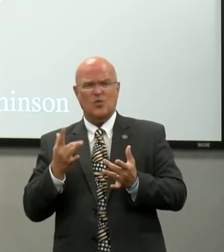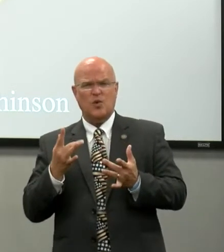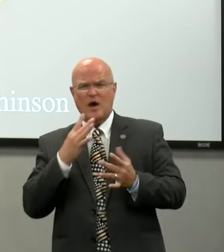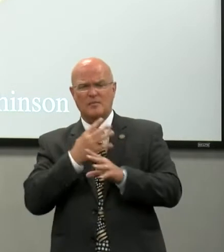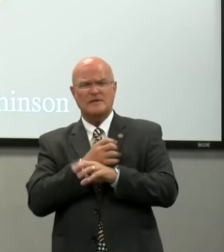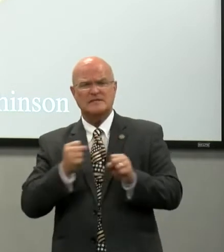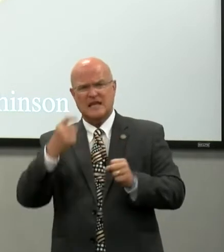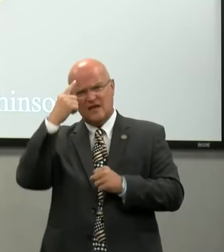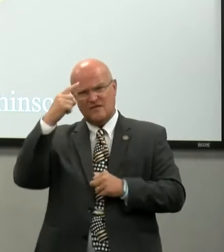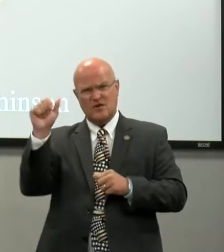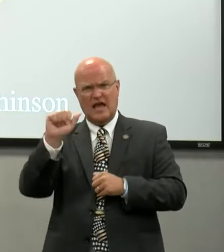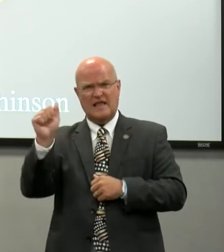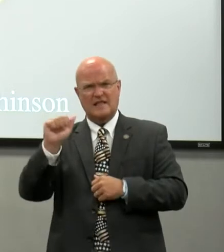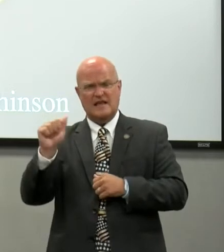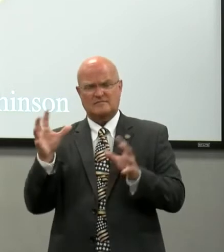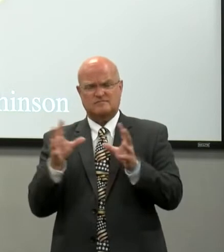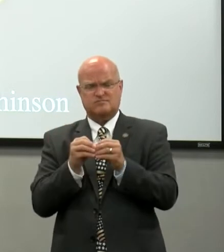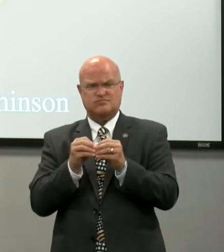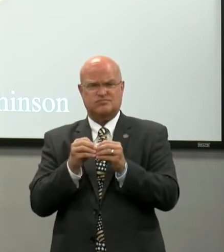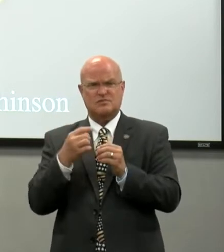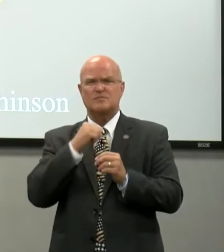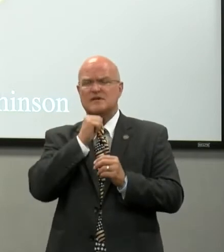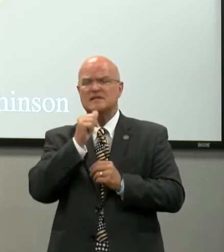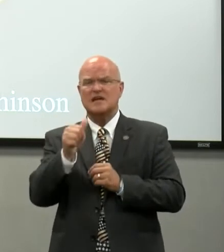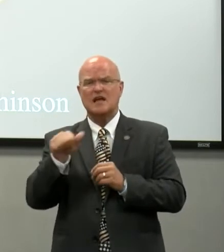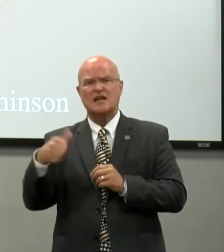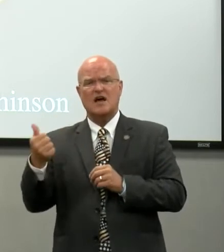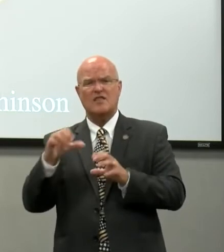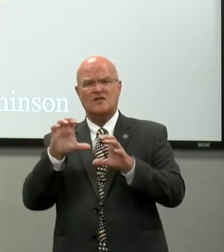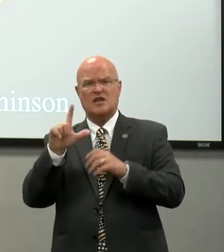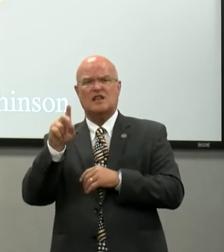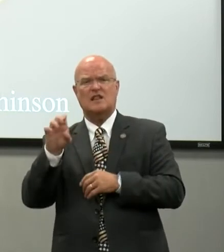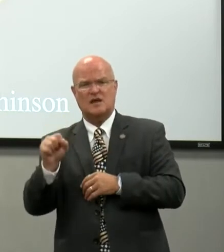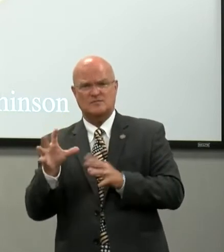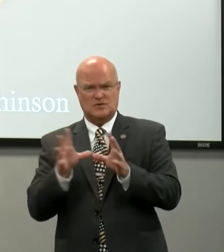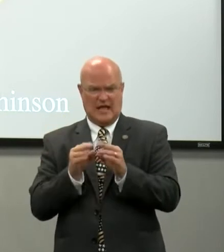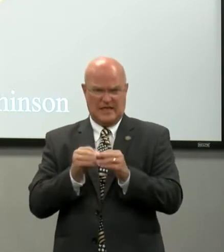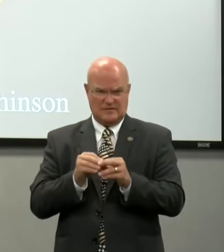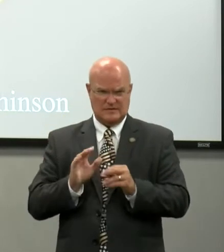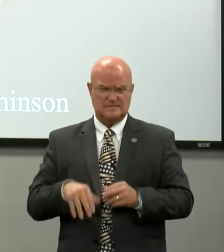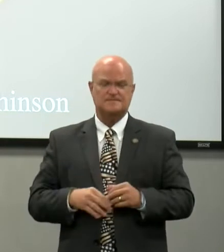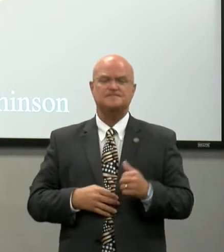be safe for athletics to gather, for instance, but not other clubs or gatherings?